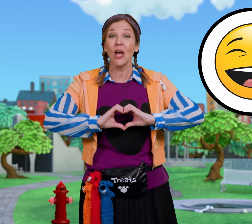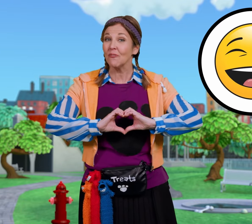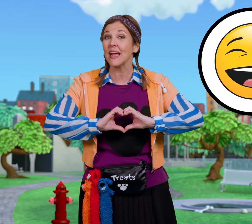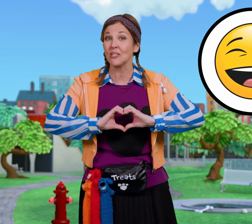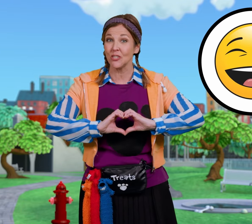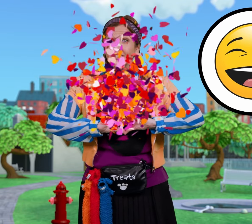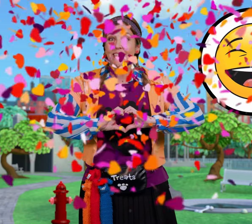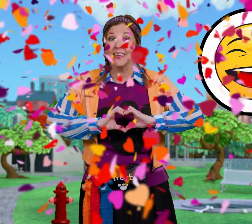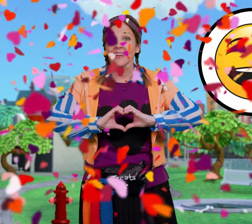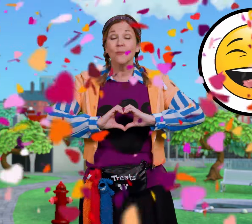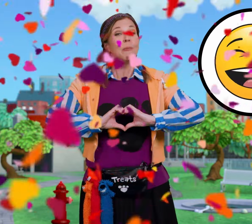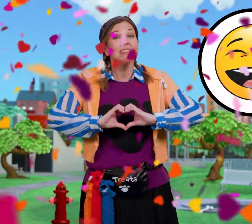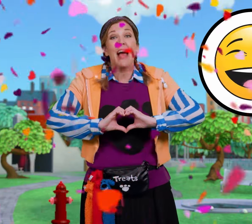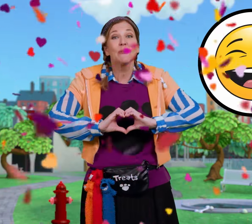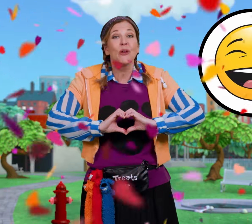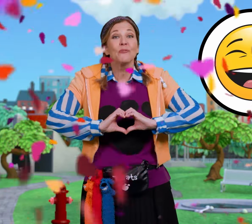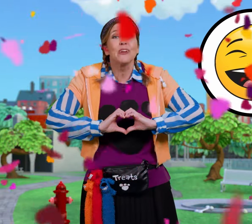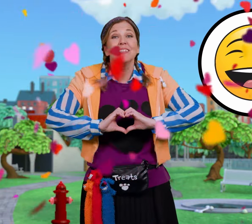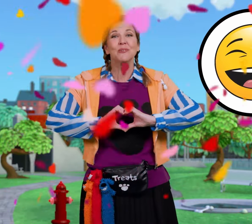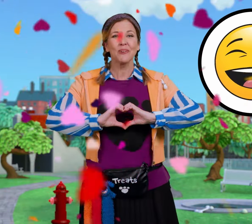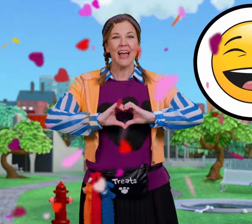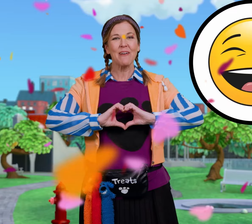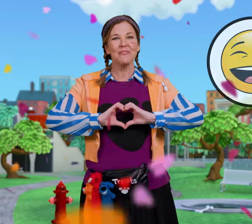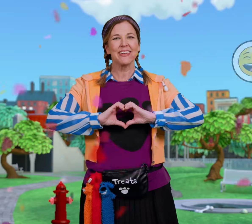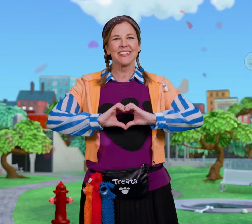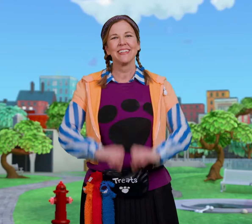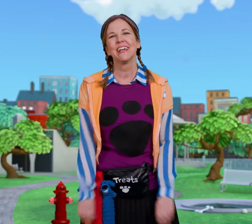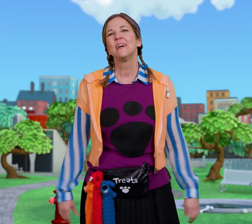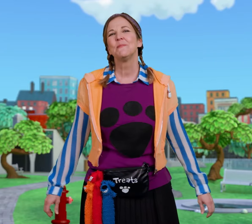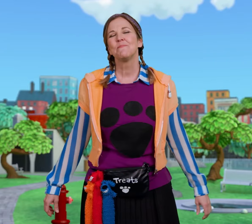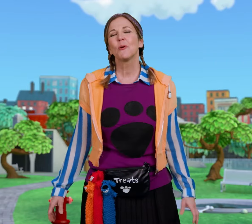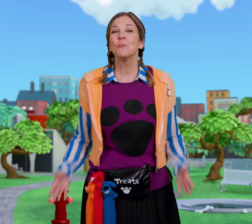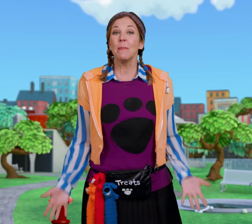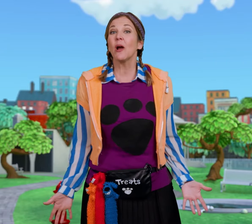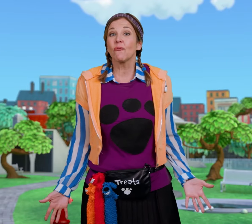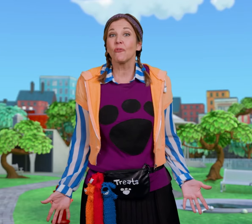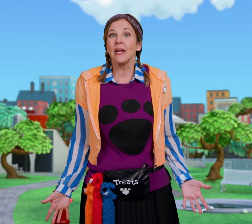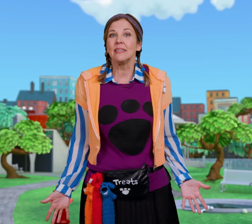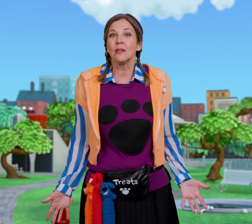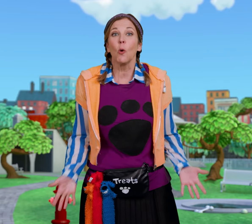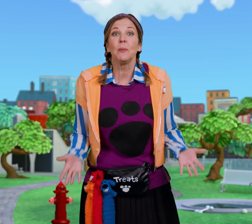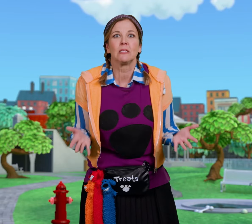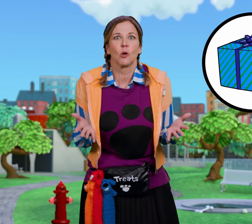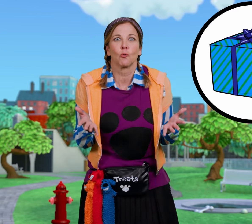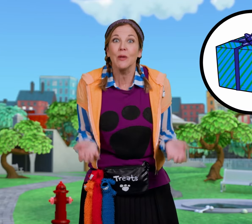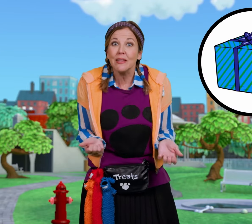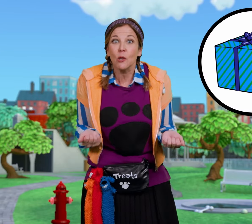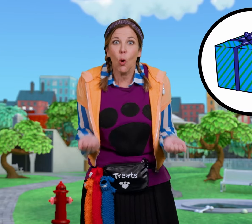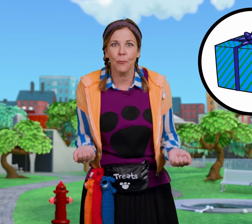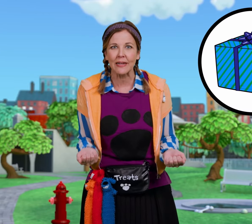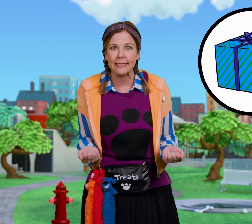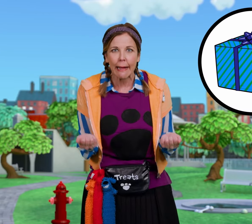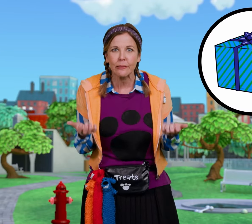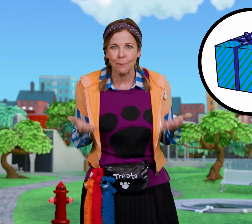Love Like Jesus when we laugh with our friends who are laughing or maybe our friend opens a really cool present at their